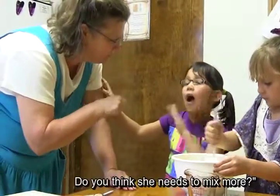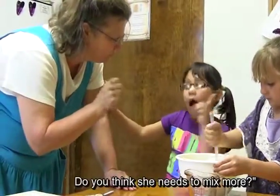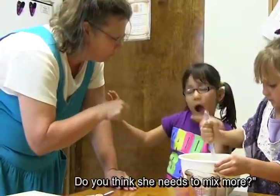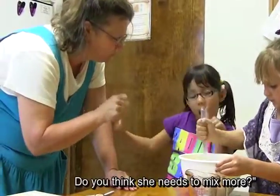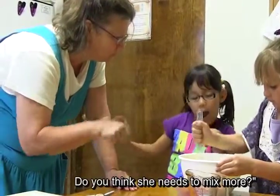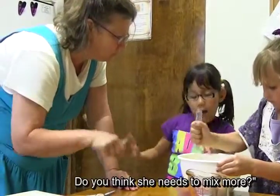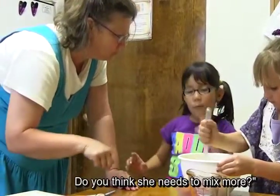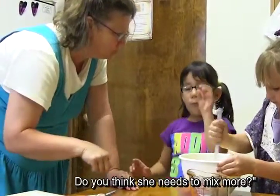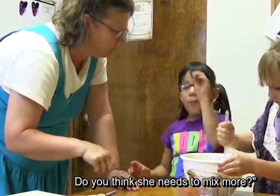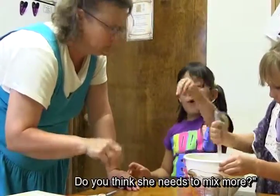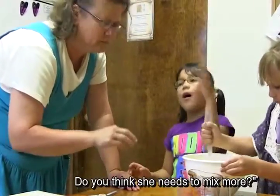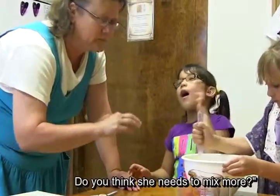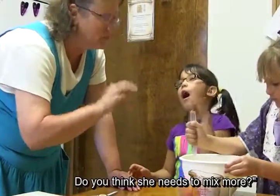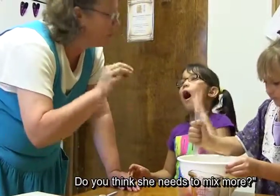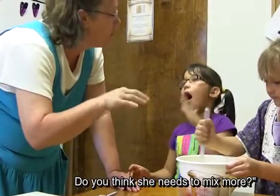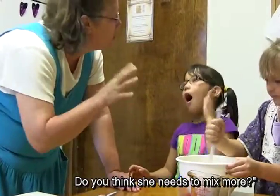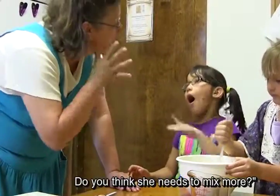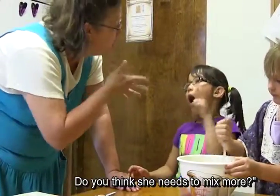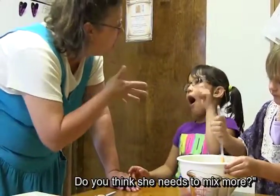you think she needs to mix more?